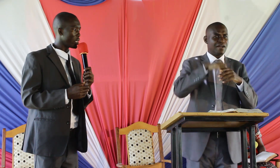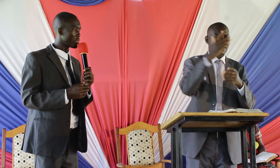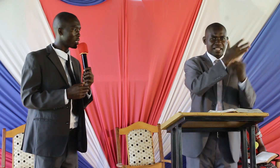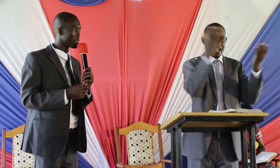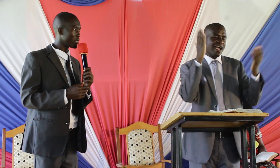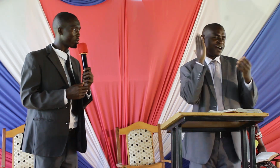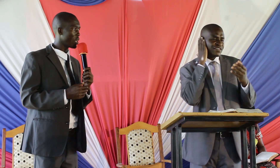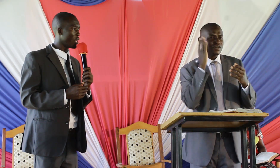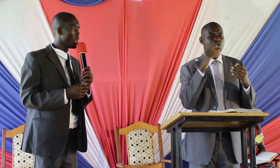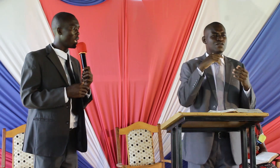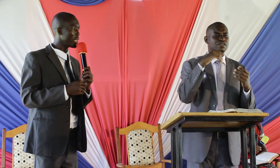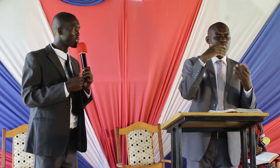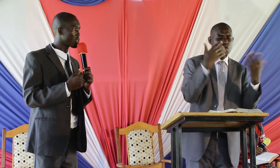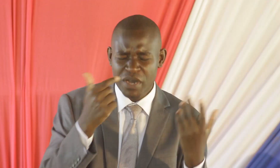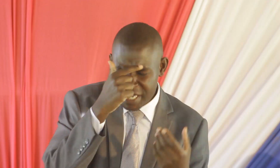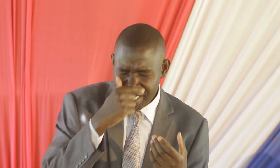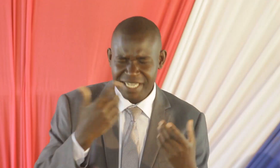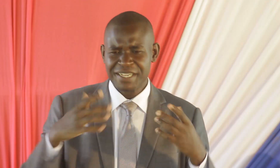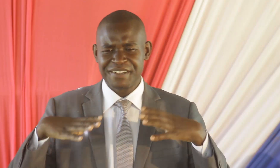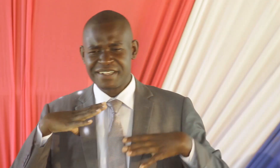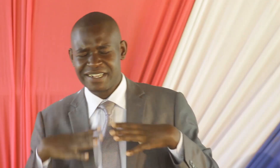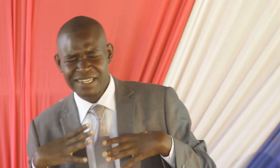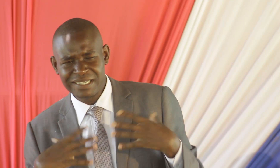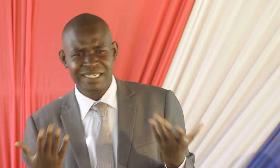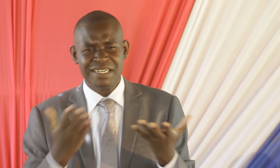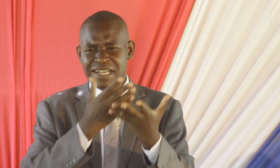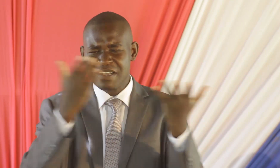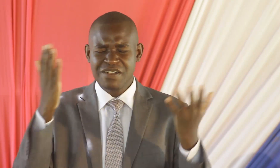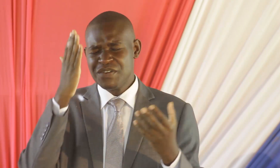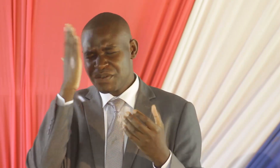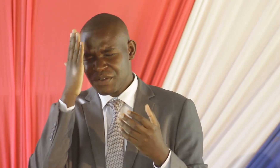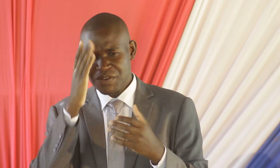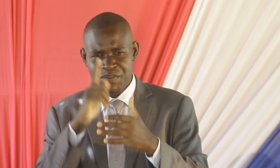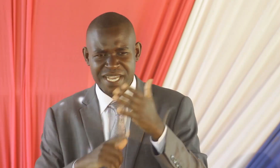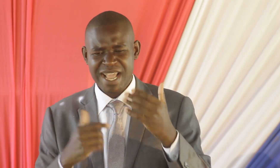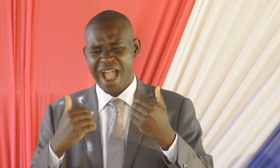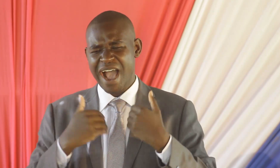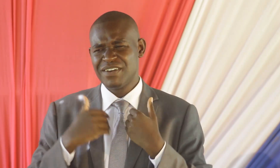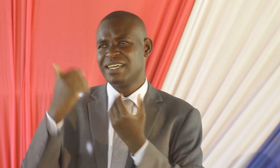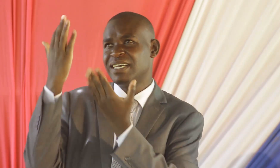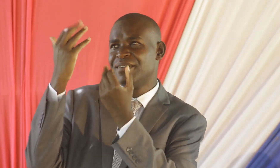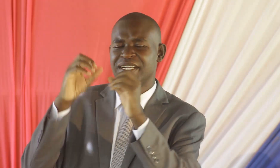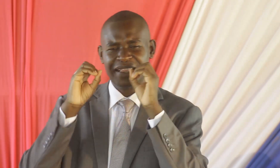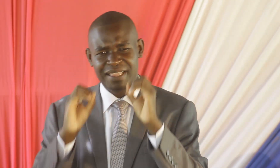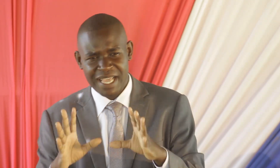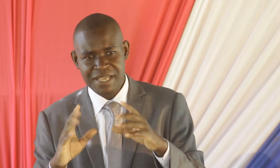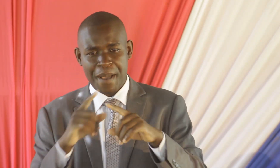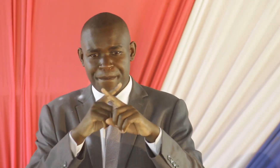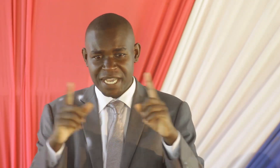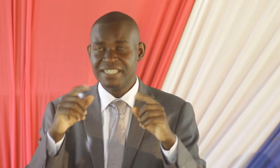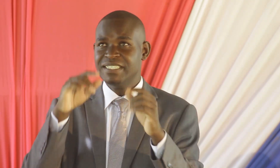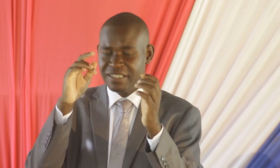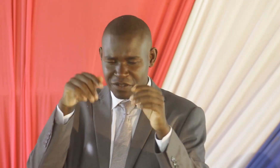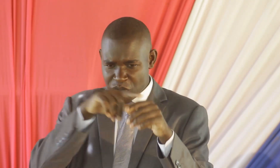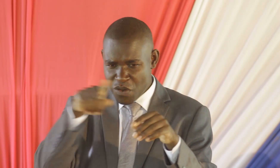Brothers and sisters, let us go outside. Call the blind, call the deaf, all people with